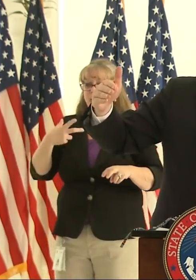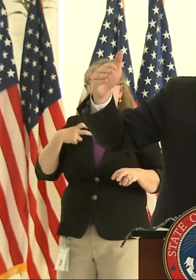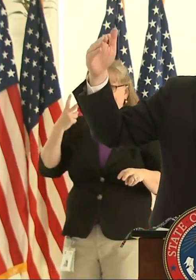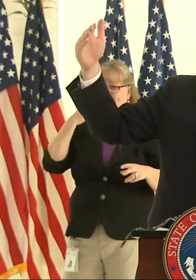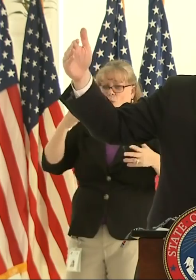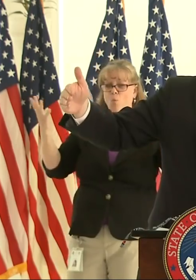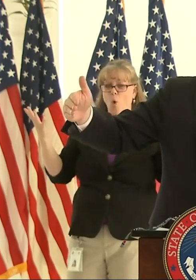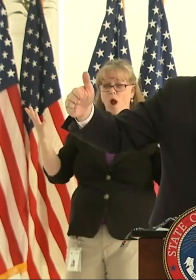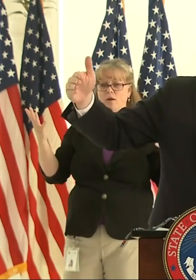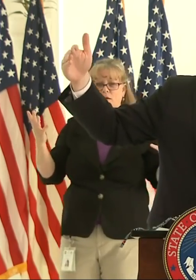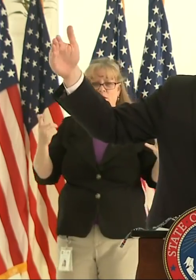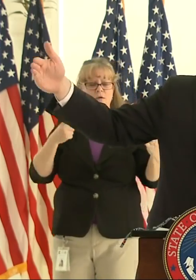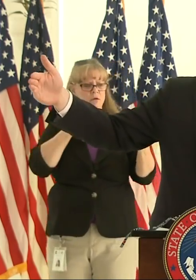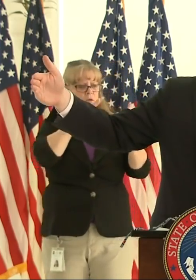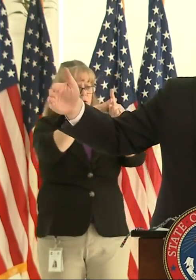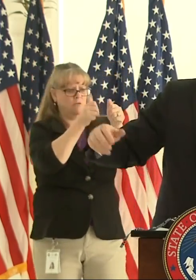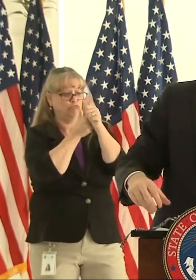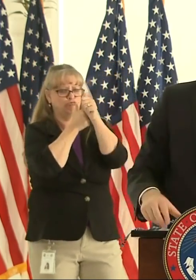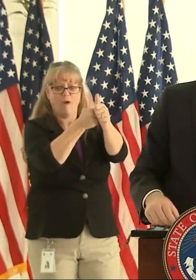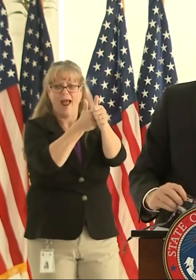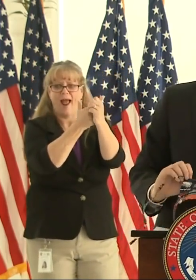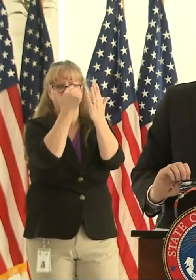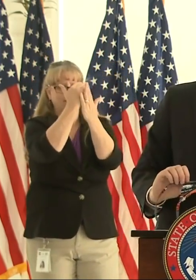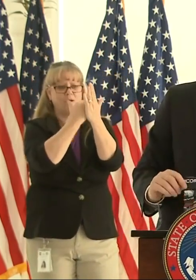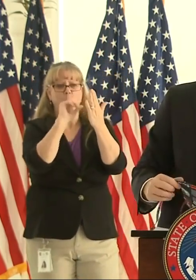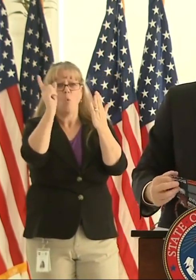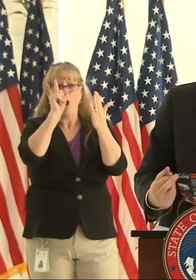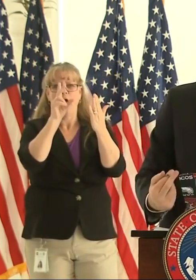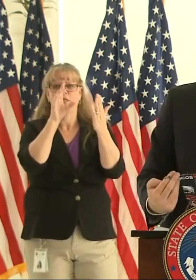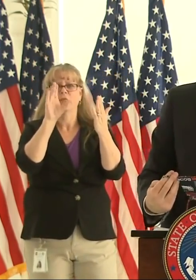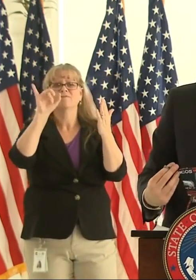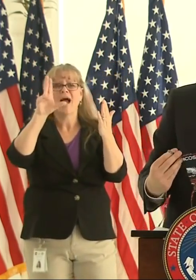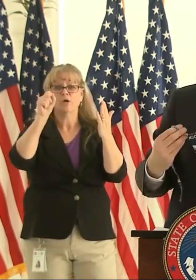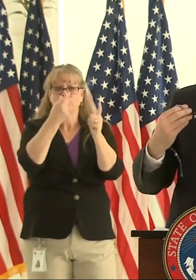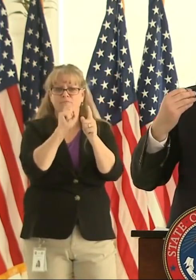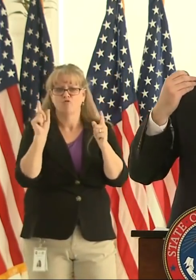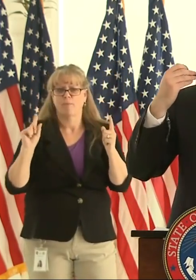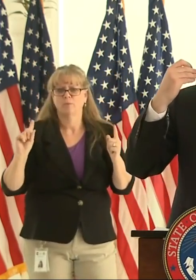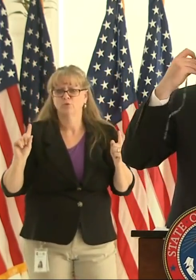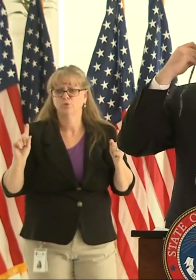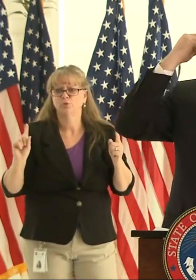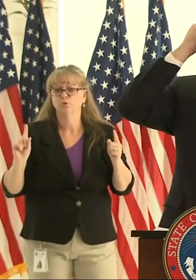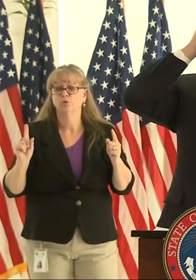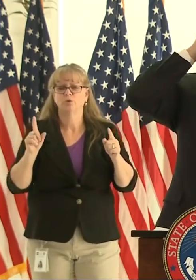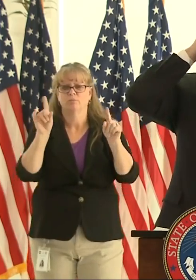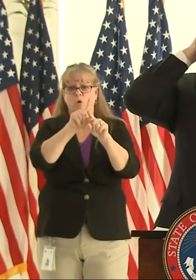tracing, quarantine, and isolation of those who test positive from COVID-19.